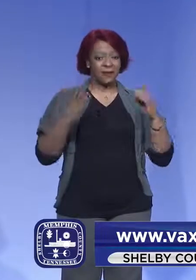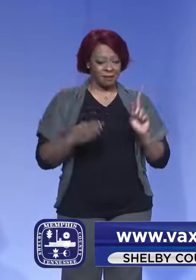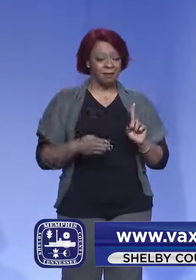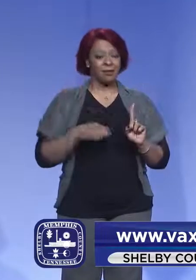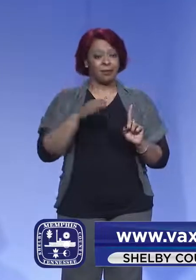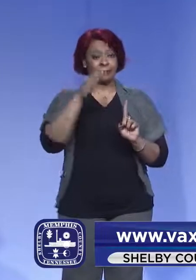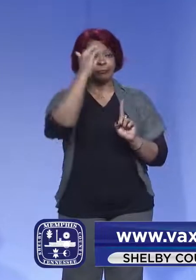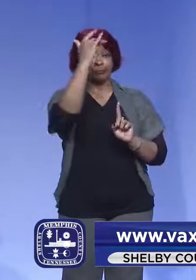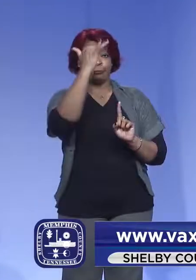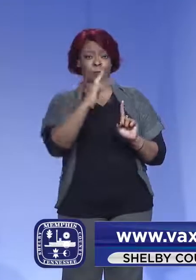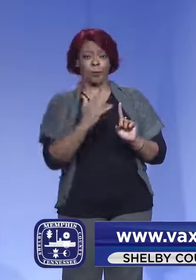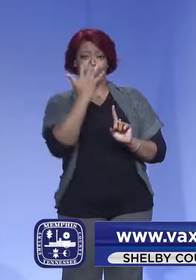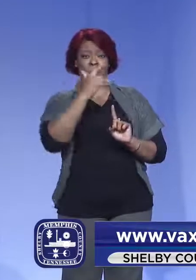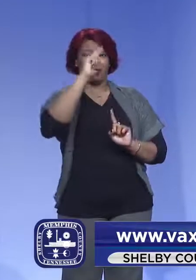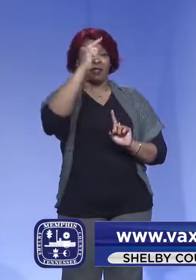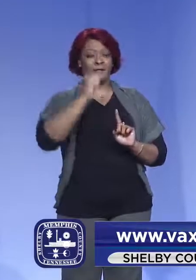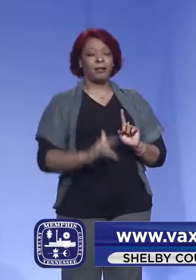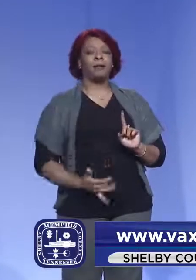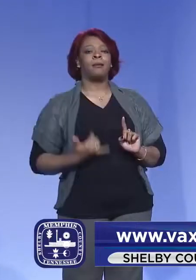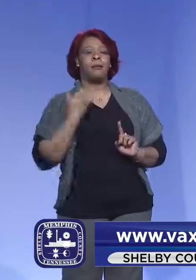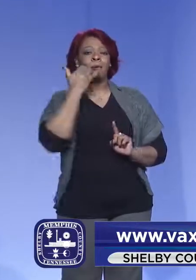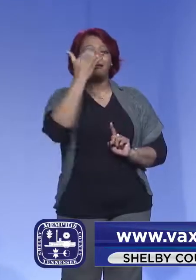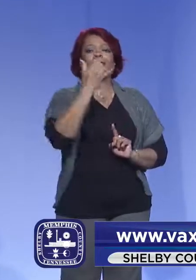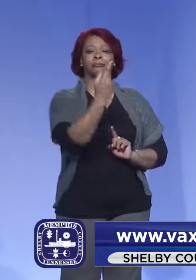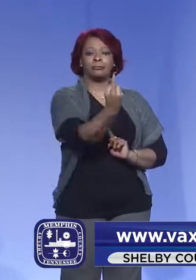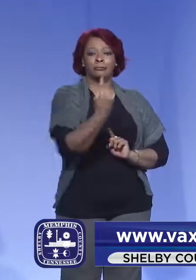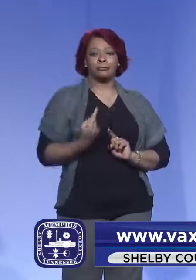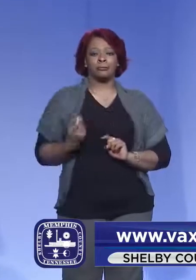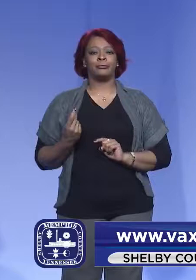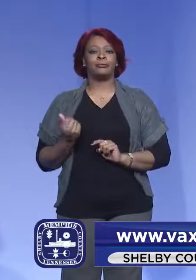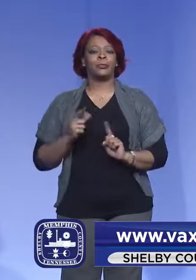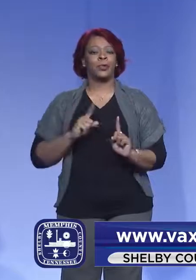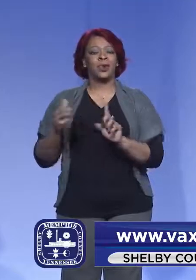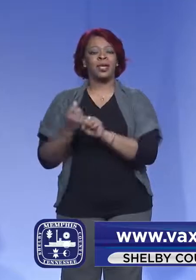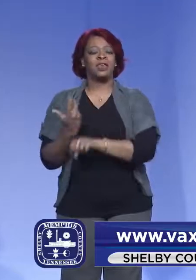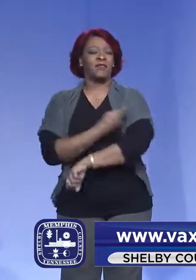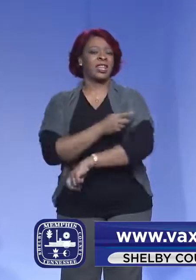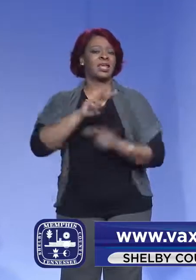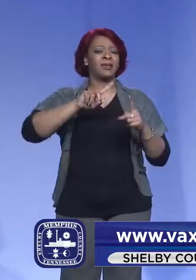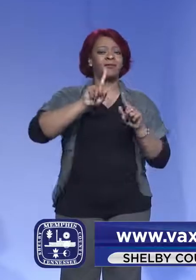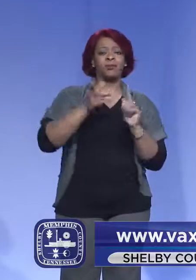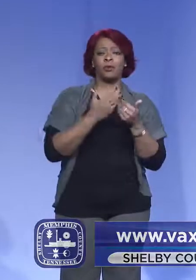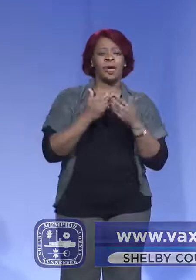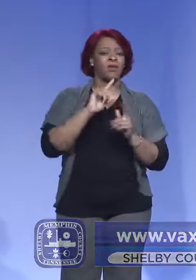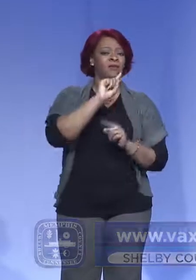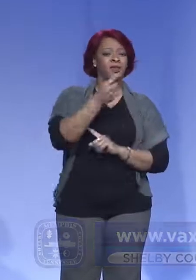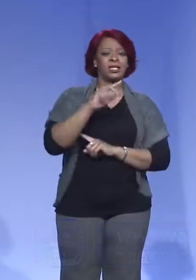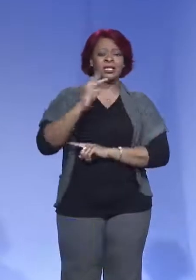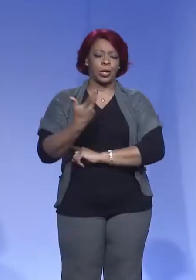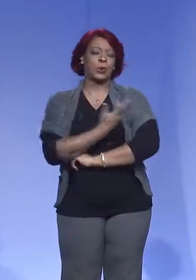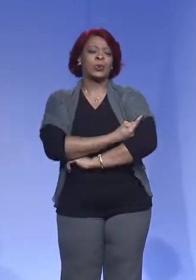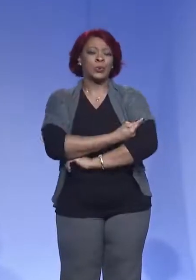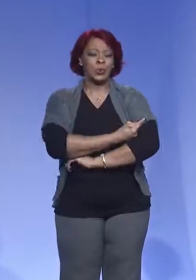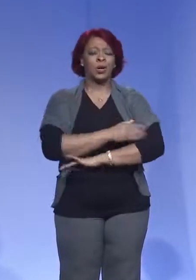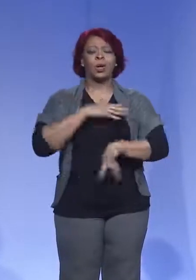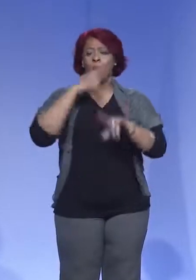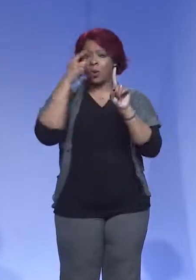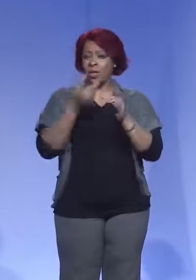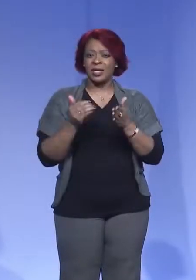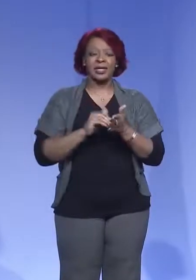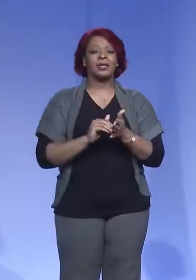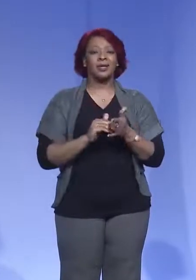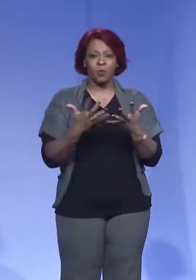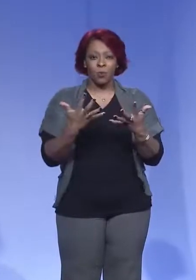that queue list to give people notice to come get vaccine, whether it's the first or second dose. The goal, again, is to